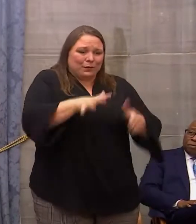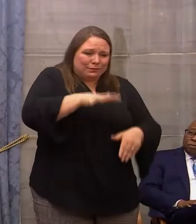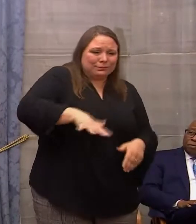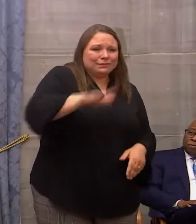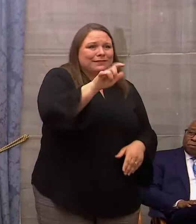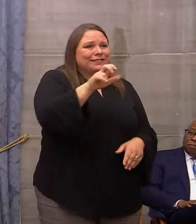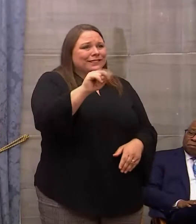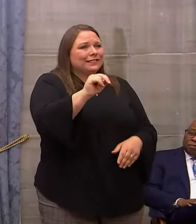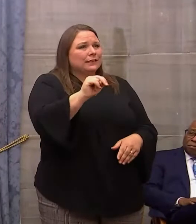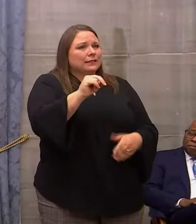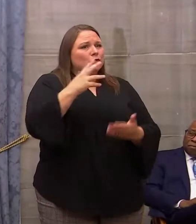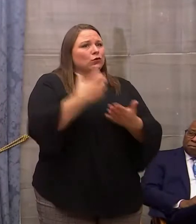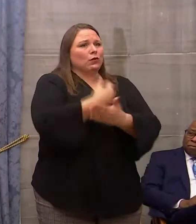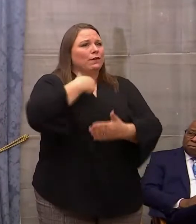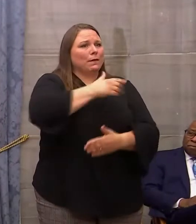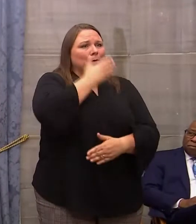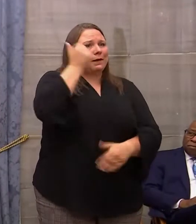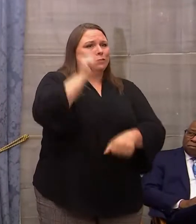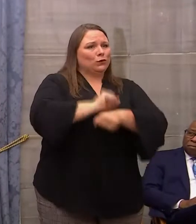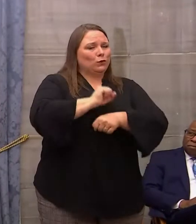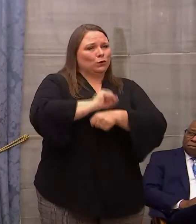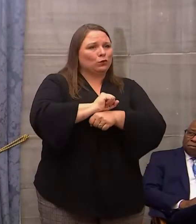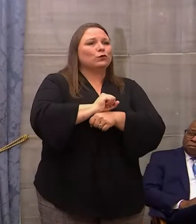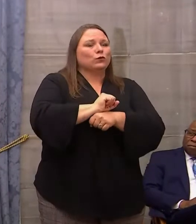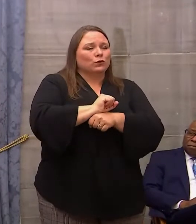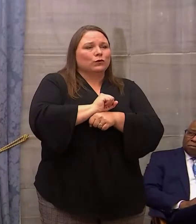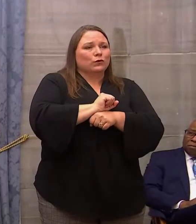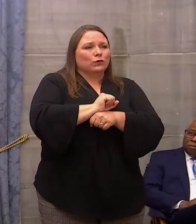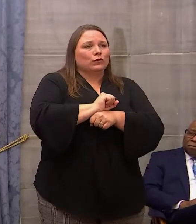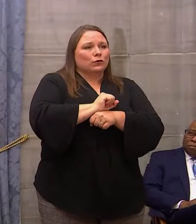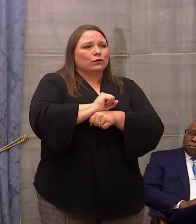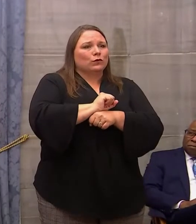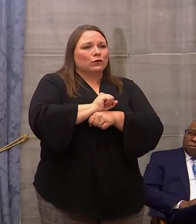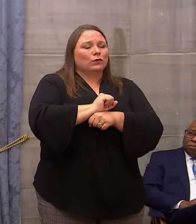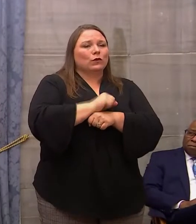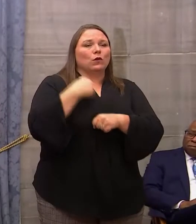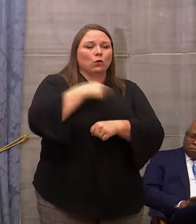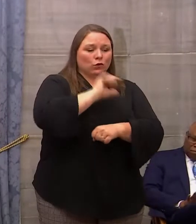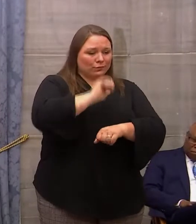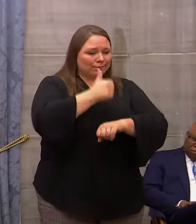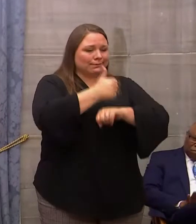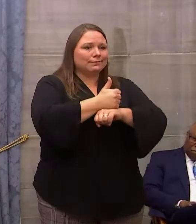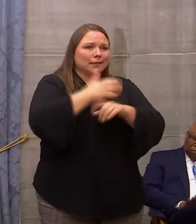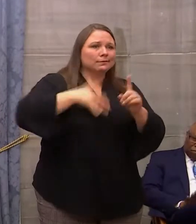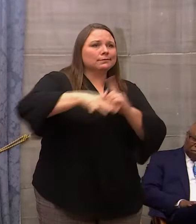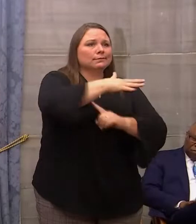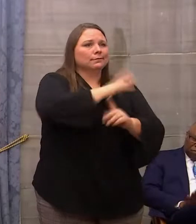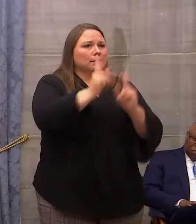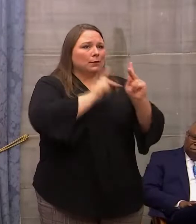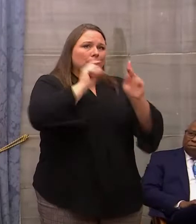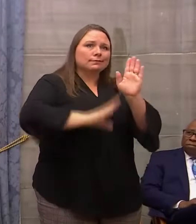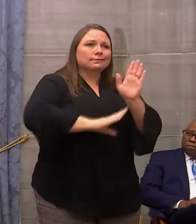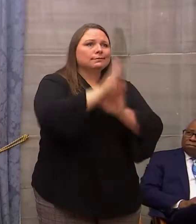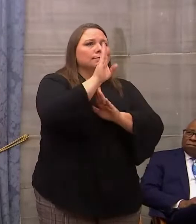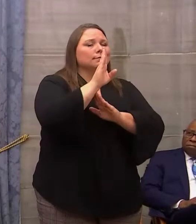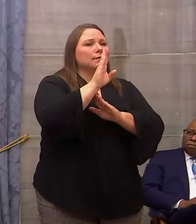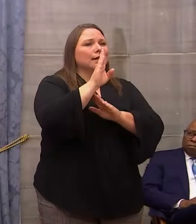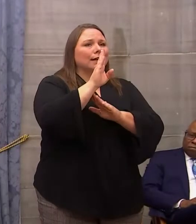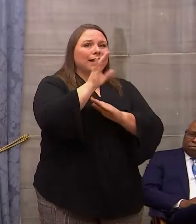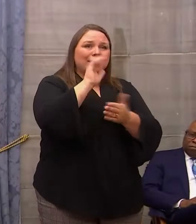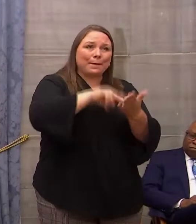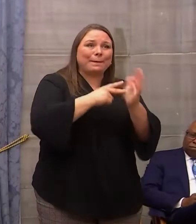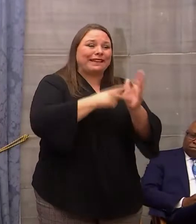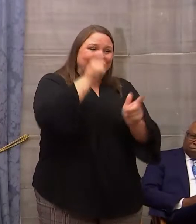deserves our best effort. We should create an environment where Tennesseans can thrive, and that includes every